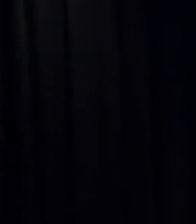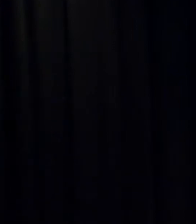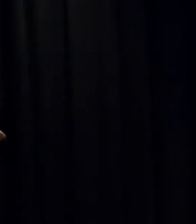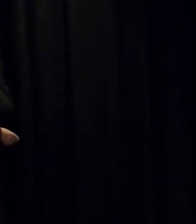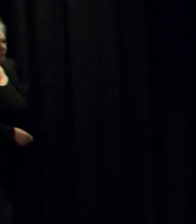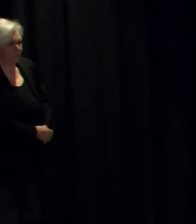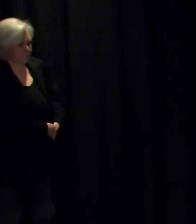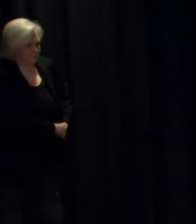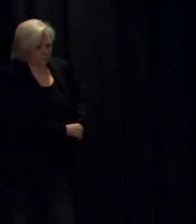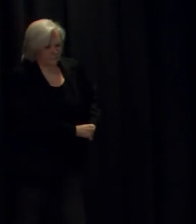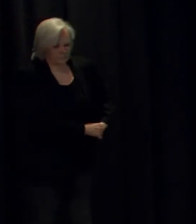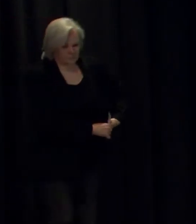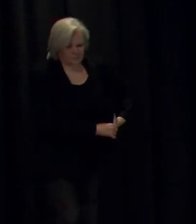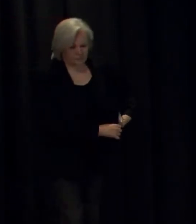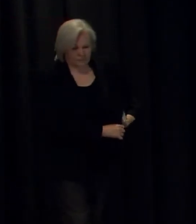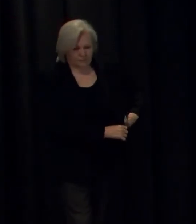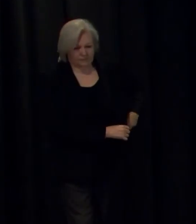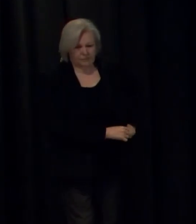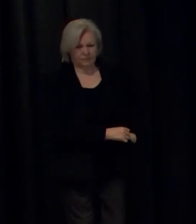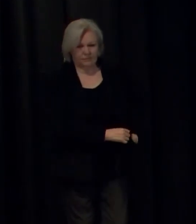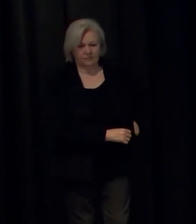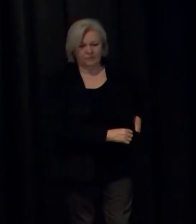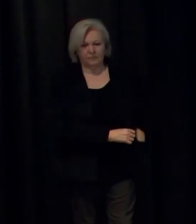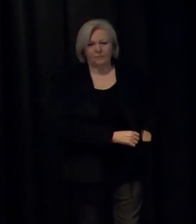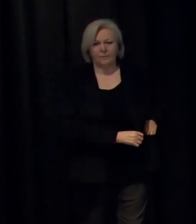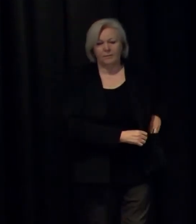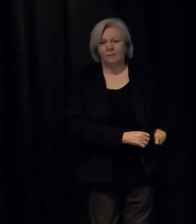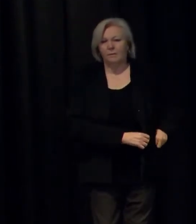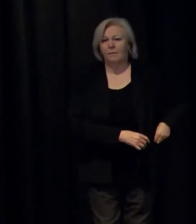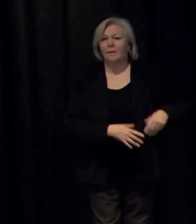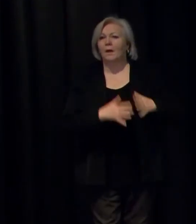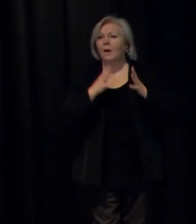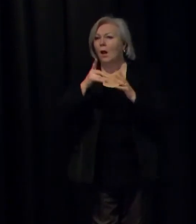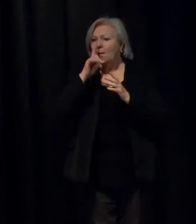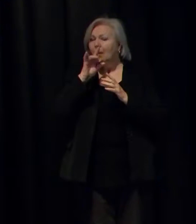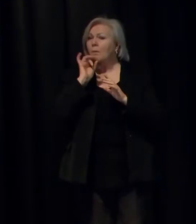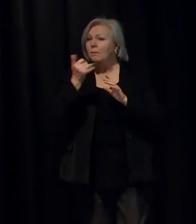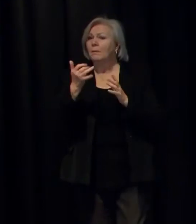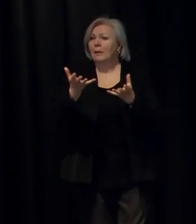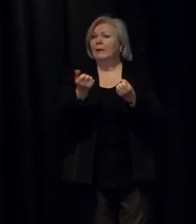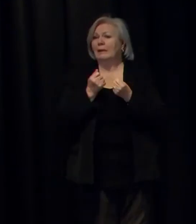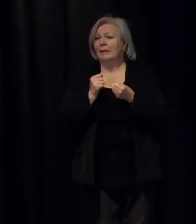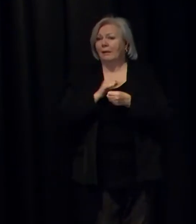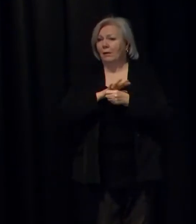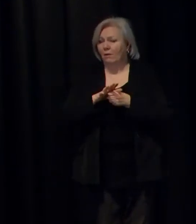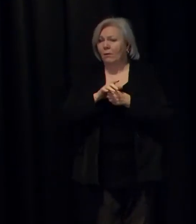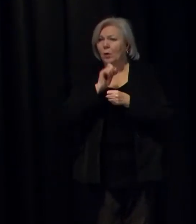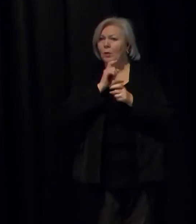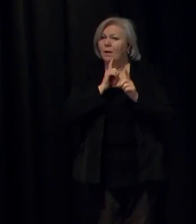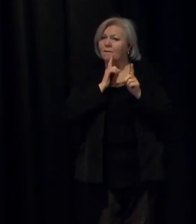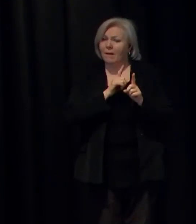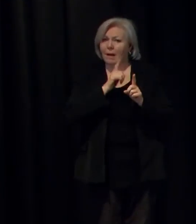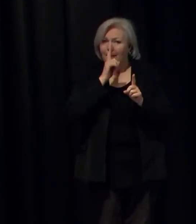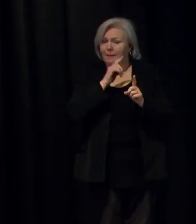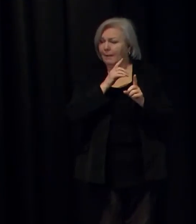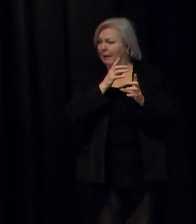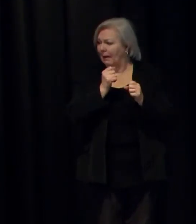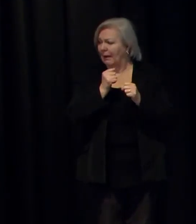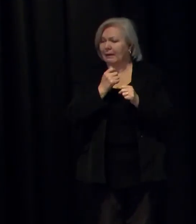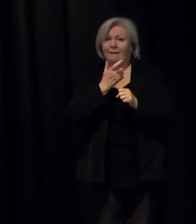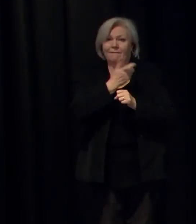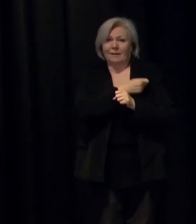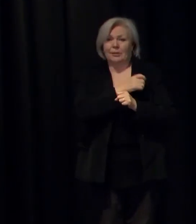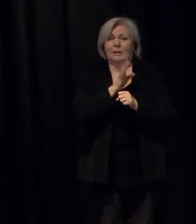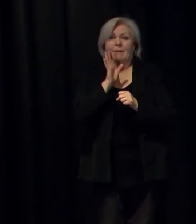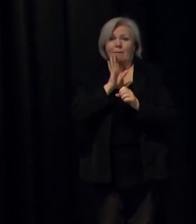you advise people who might be visiting an older or otherwise more vulnerable person to get a test before they do? No, not necessarily. Of